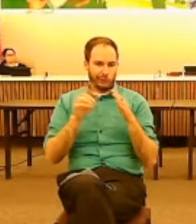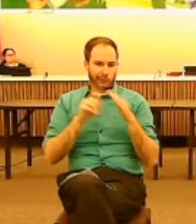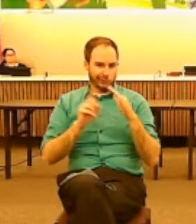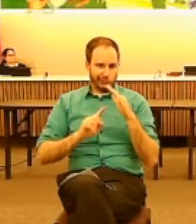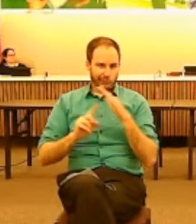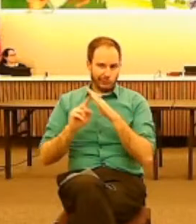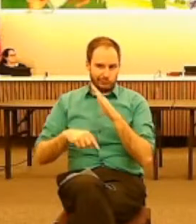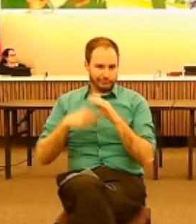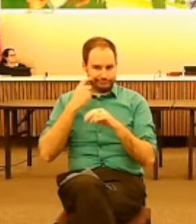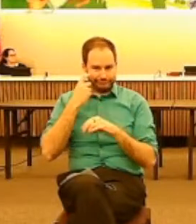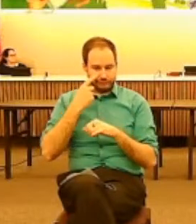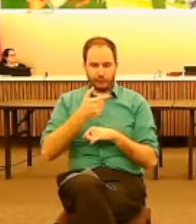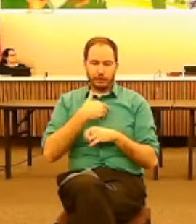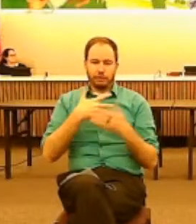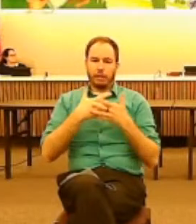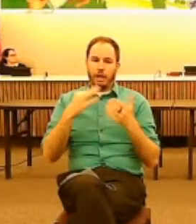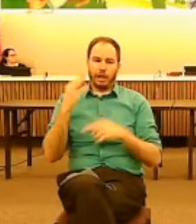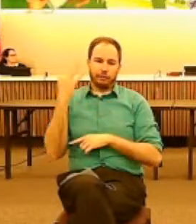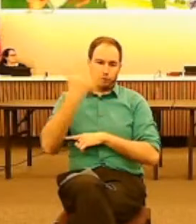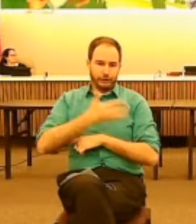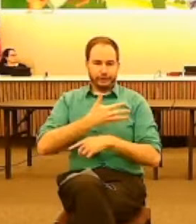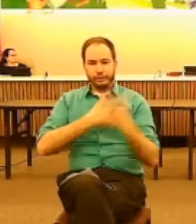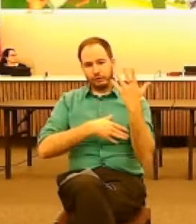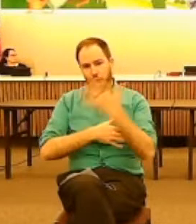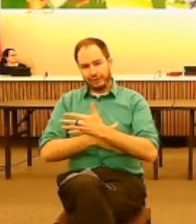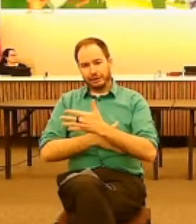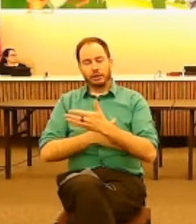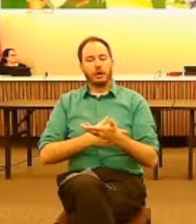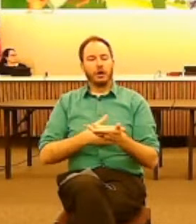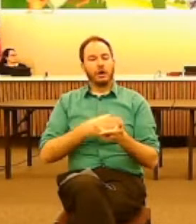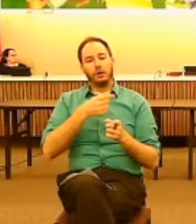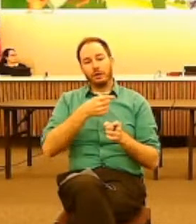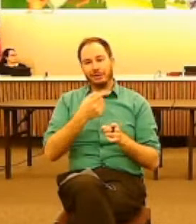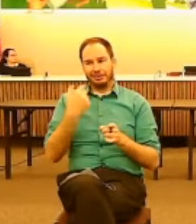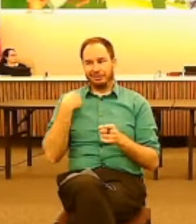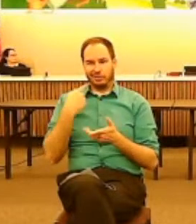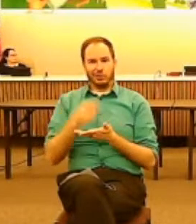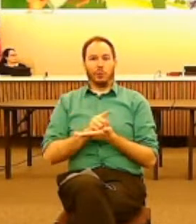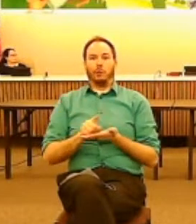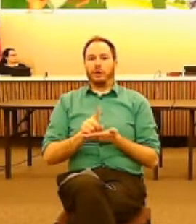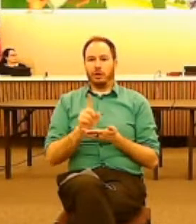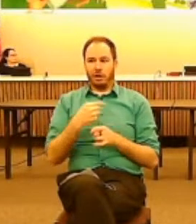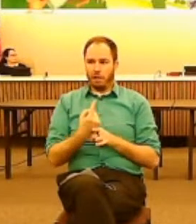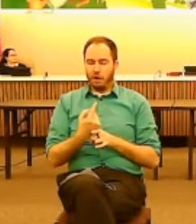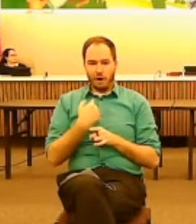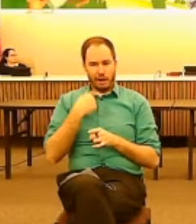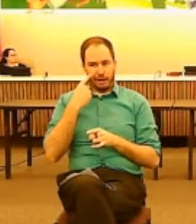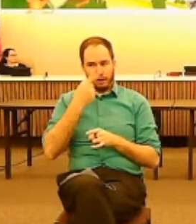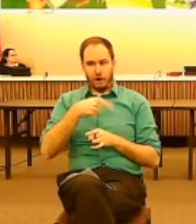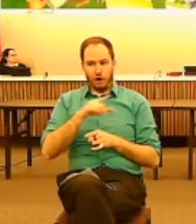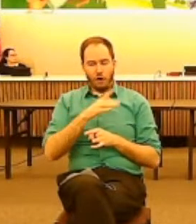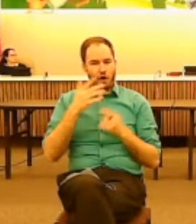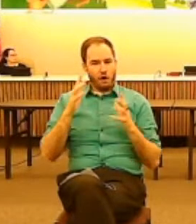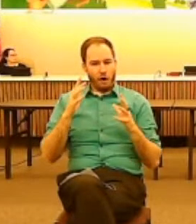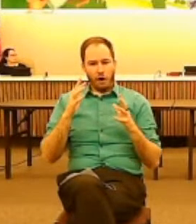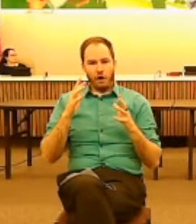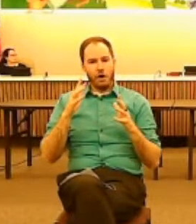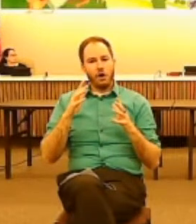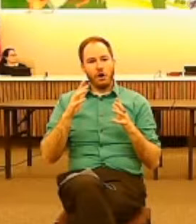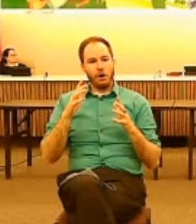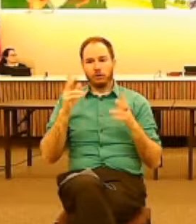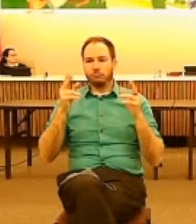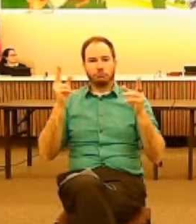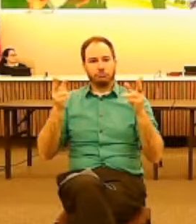had previously, there's a lot of trees down. This past week, I think their arborist has seen more